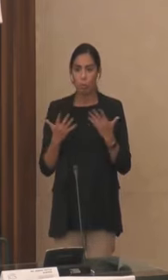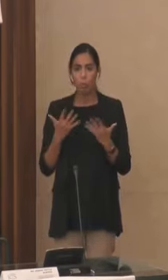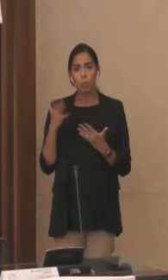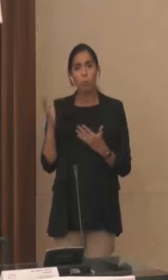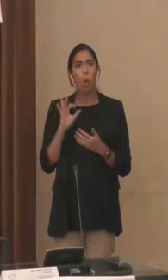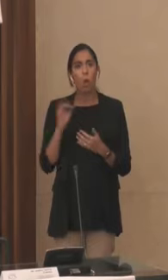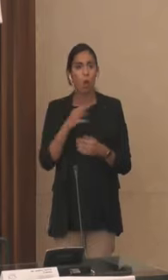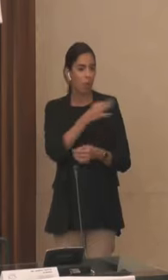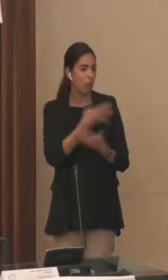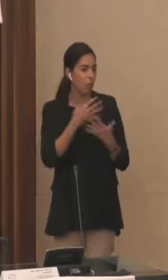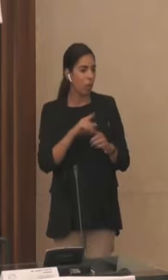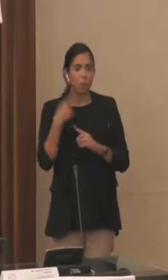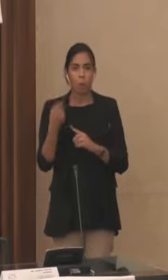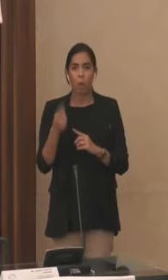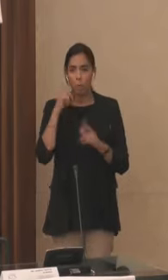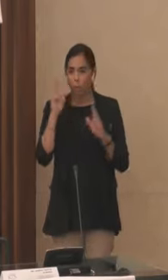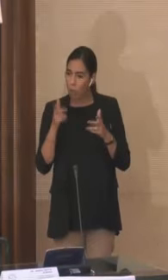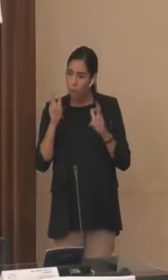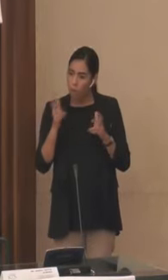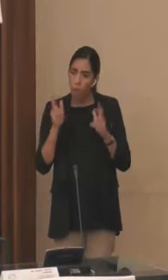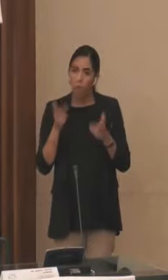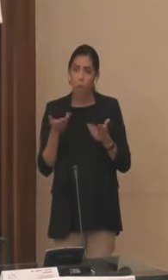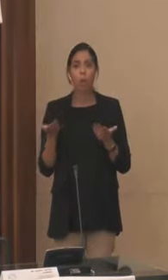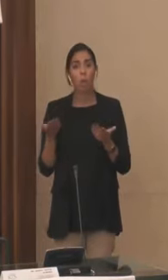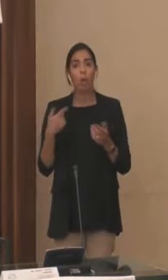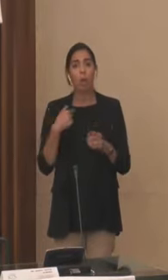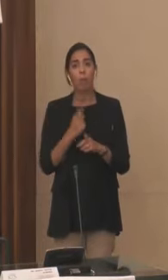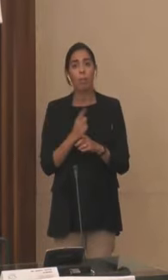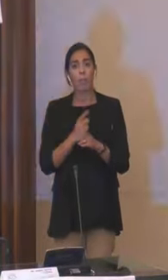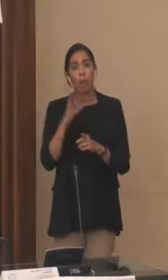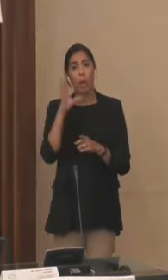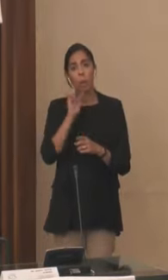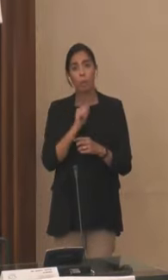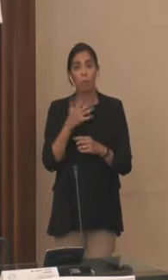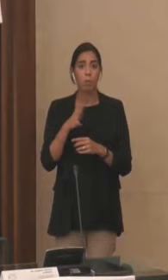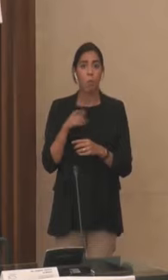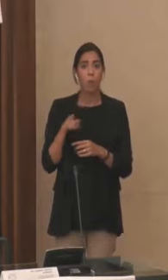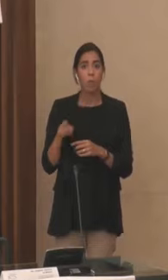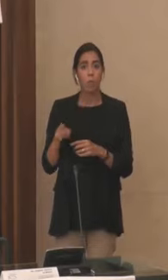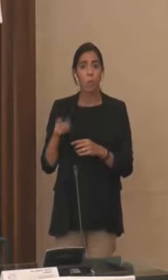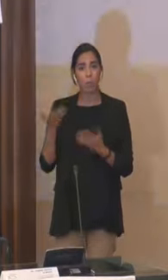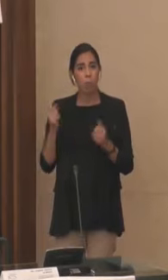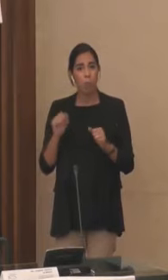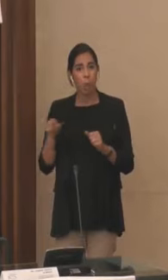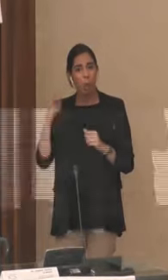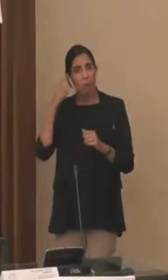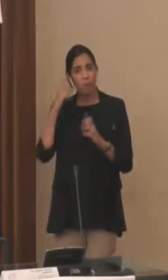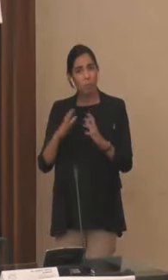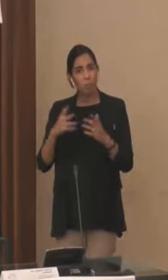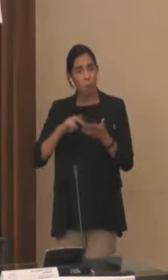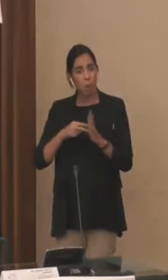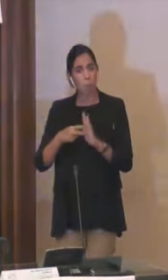maybe he has encephalitis. If I treat it